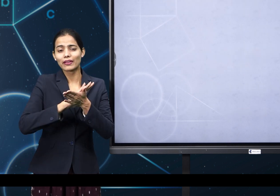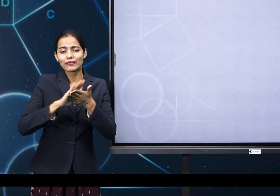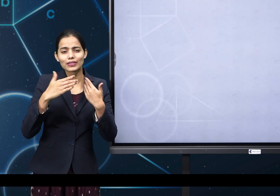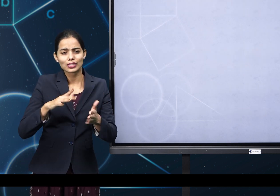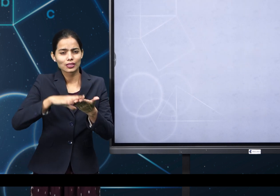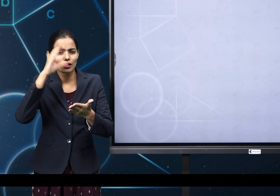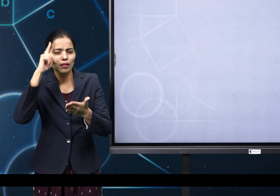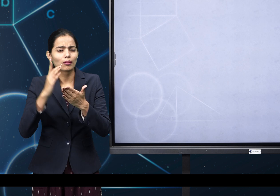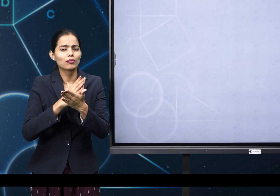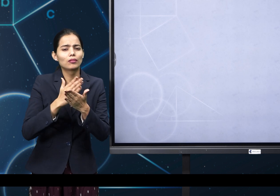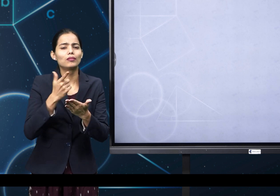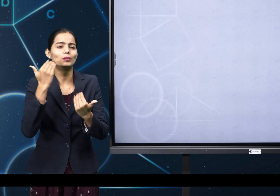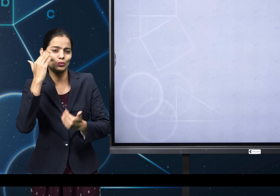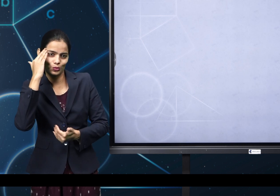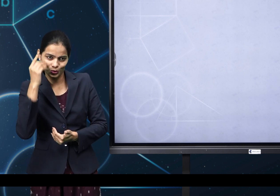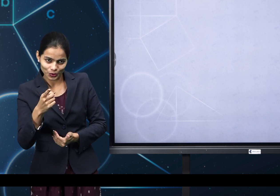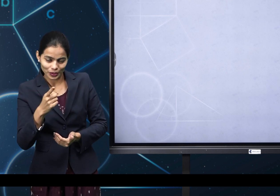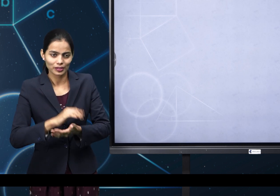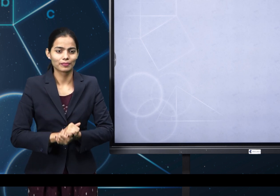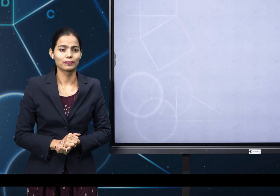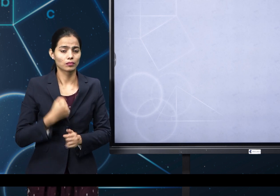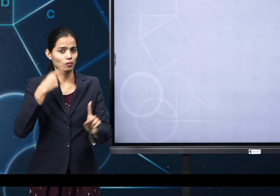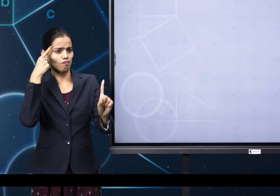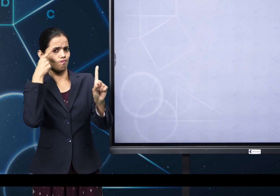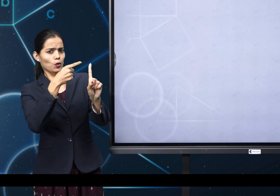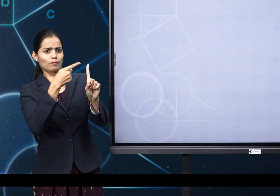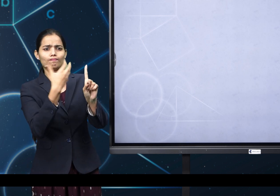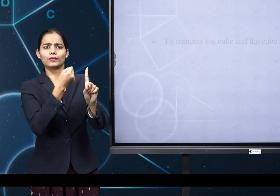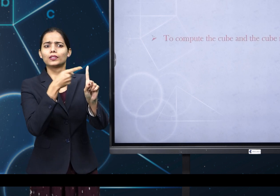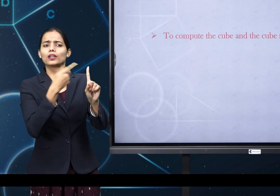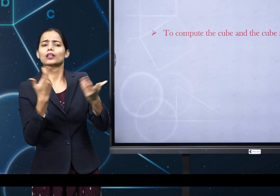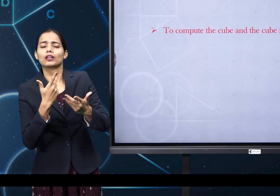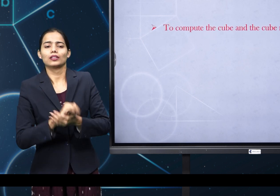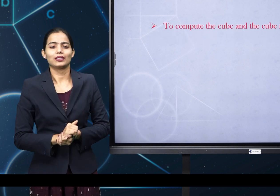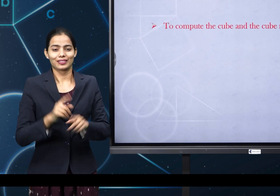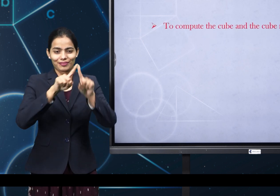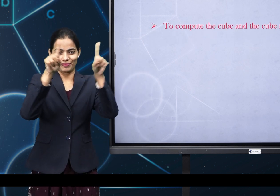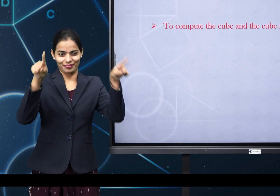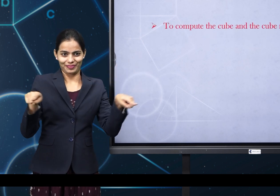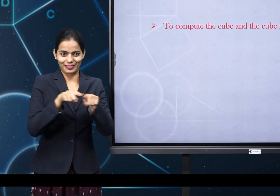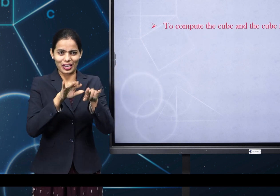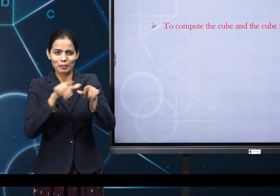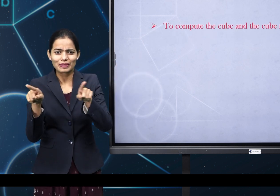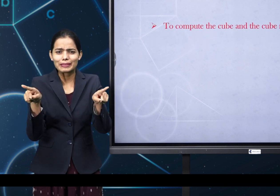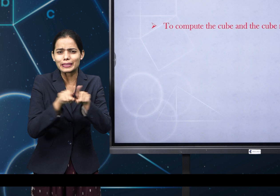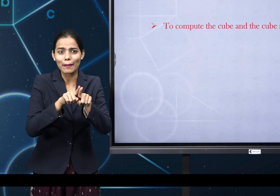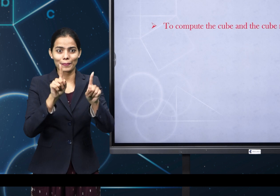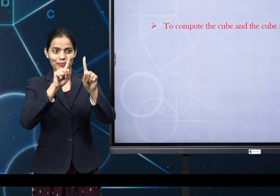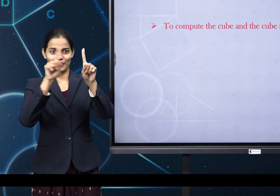After the completion of this lesson, you will be able to know learning objectives. To compute the